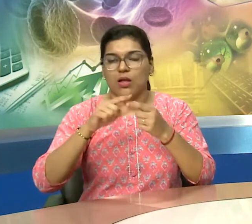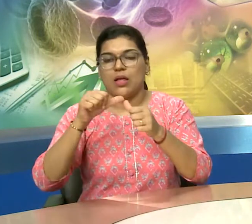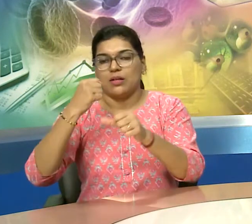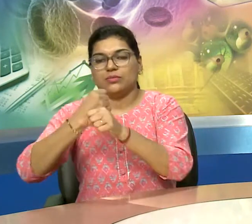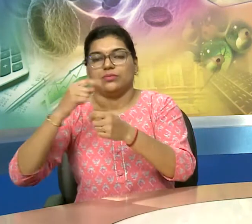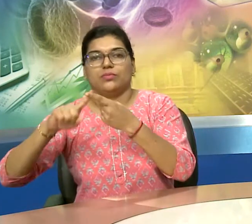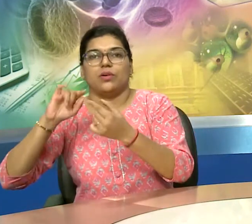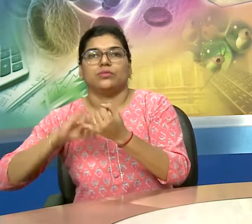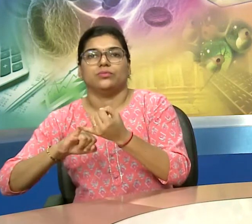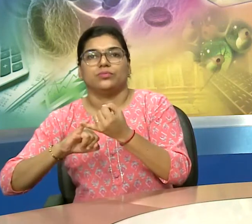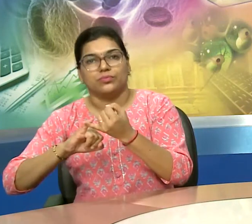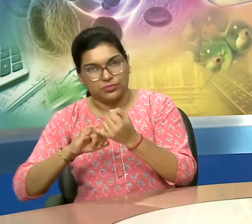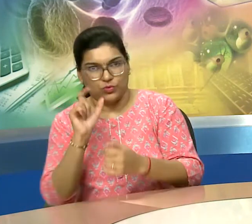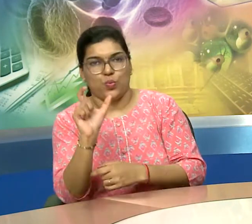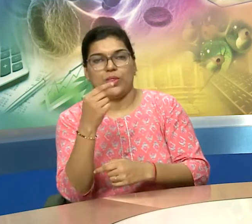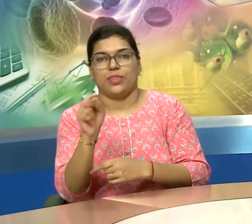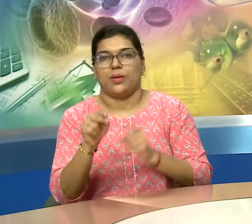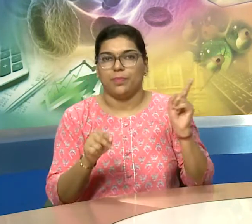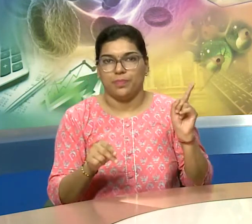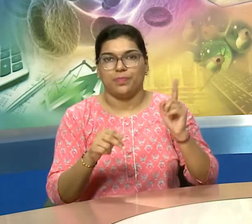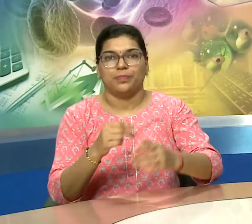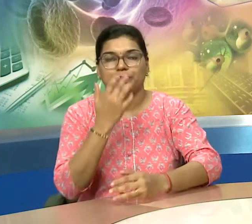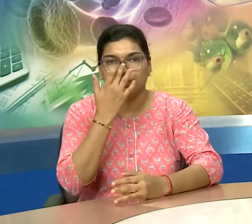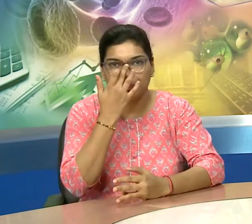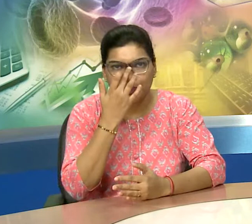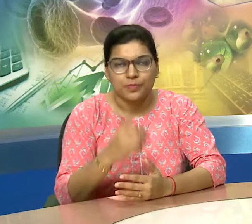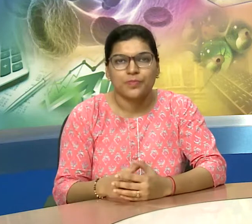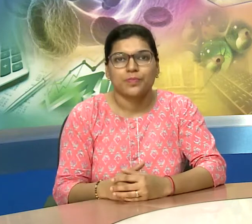and this depth is called water table ages.